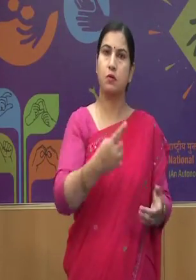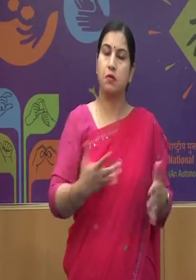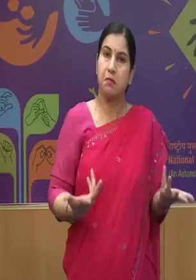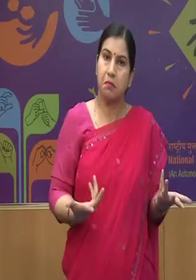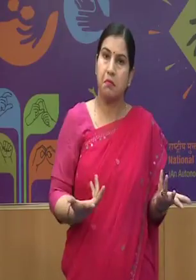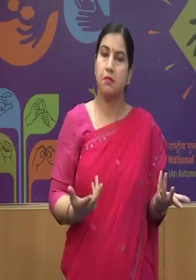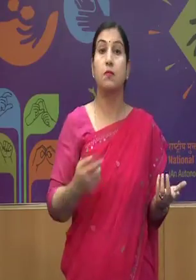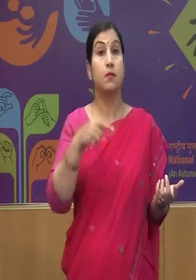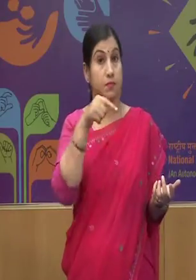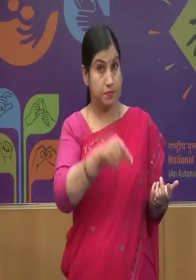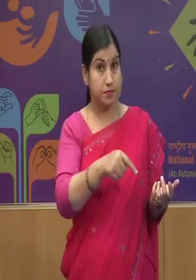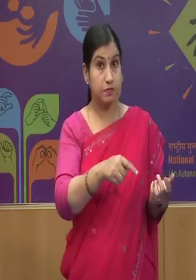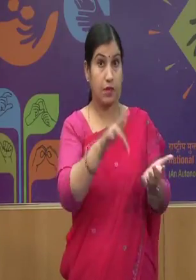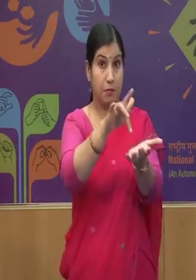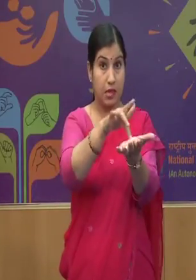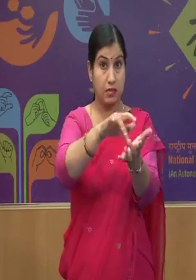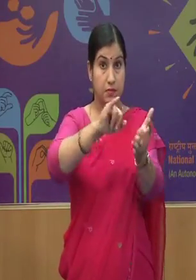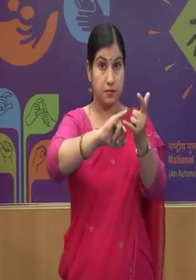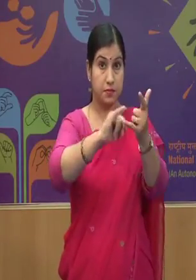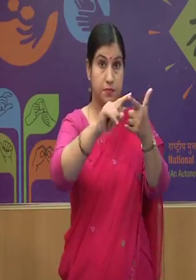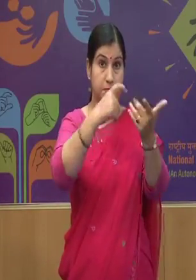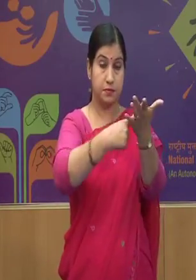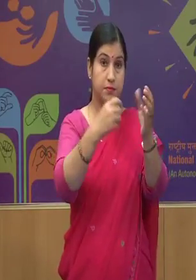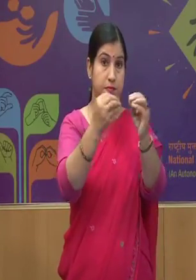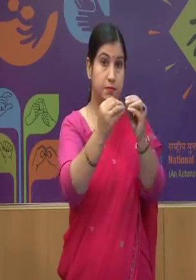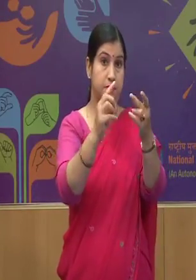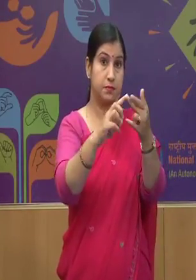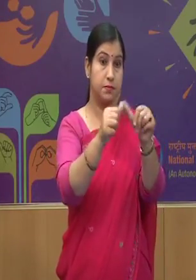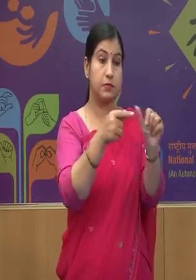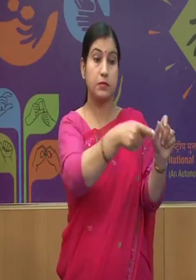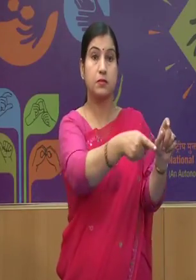However, Serbia, supported by Russia,